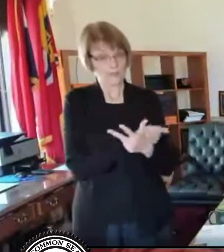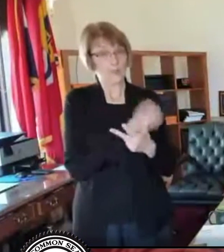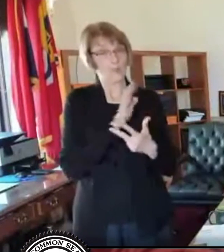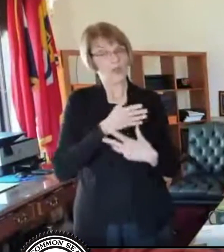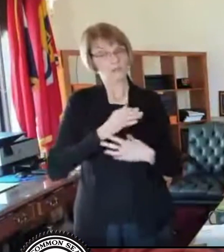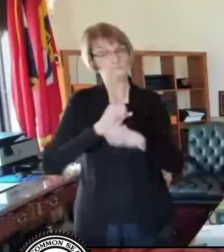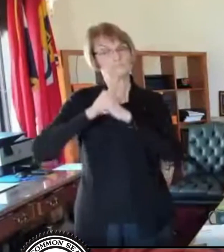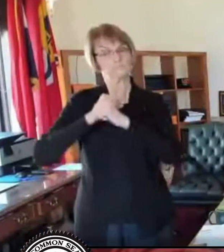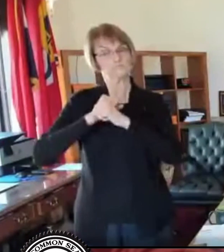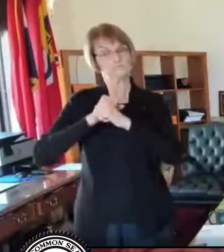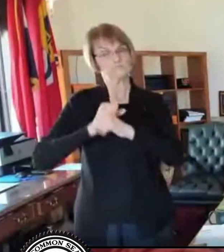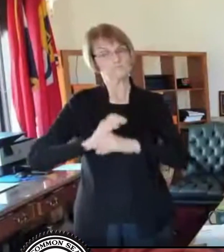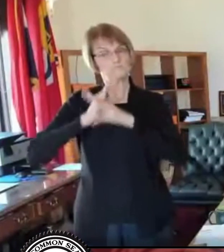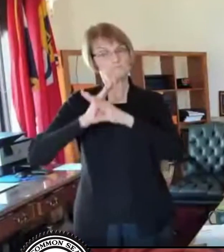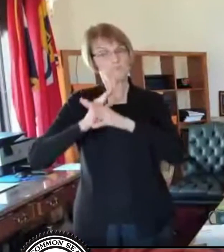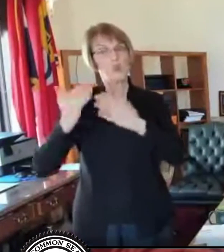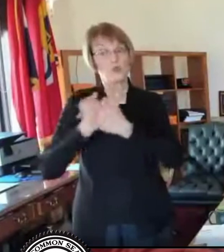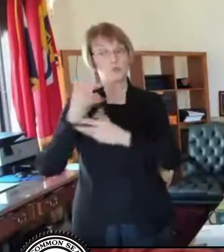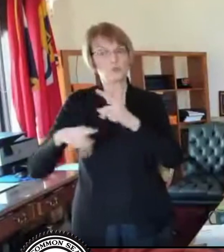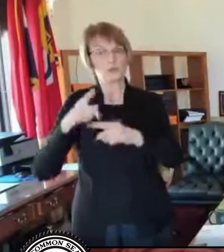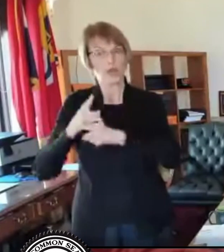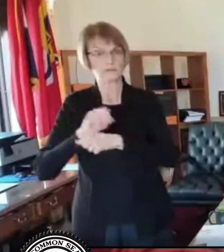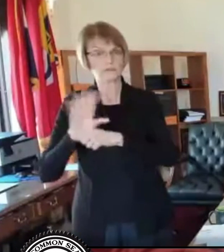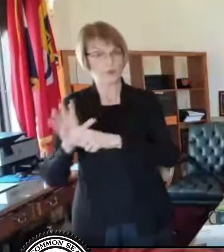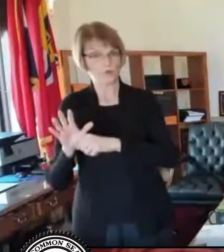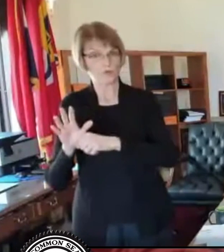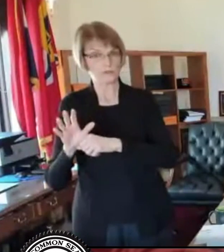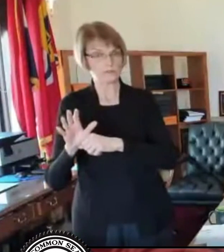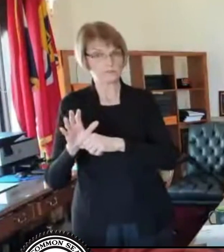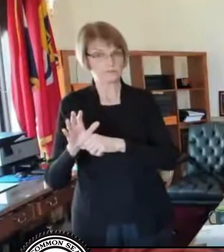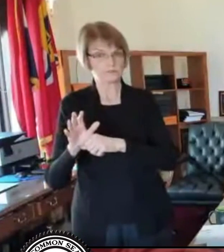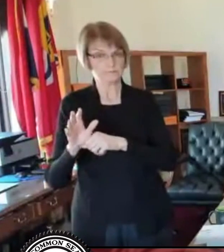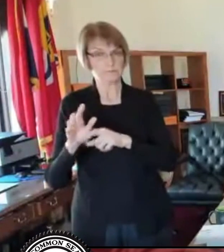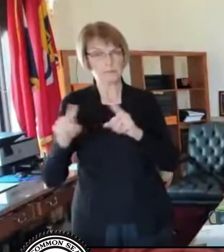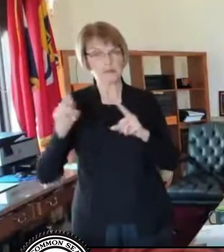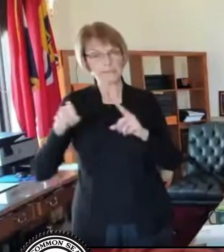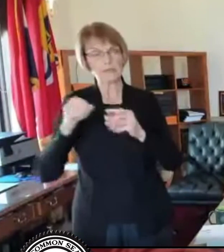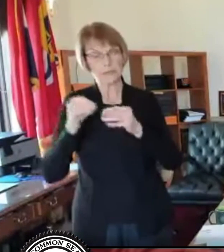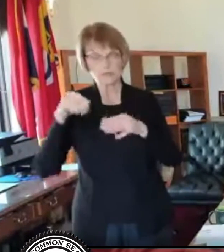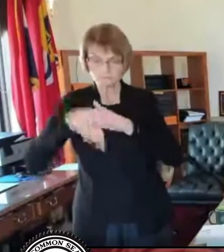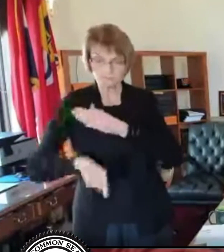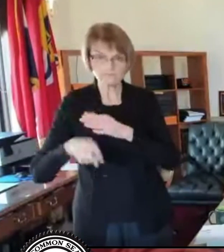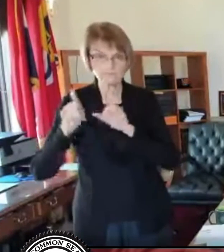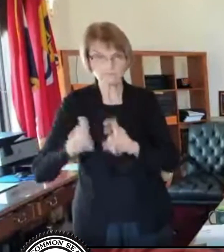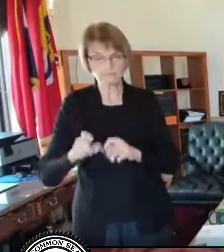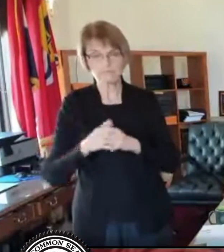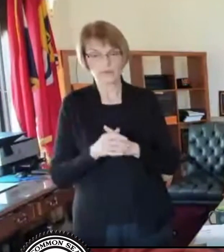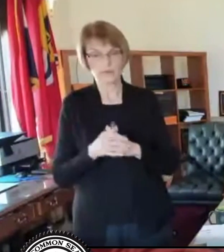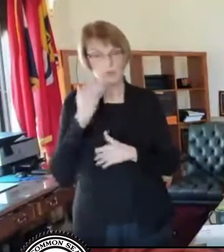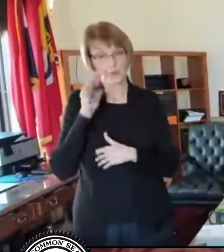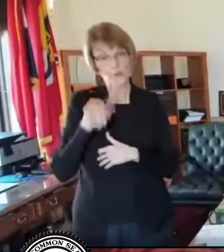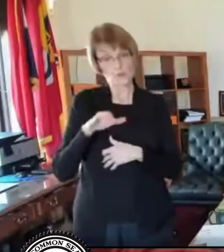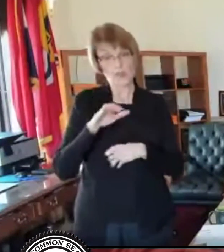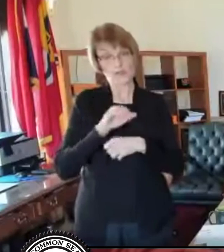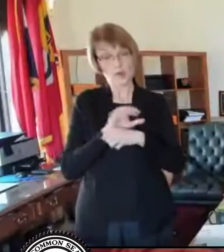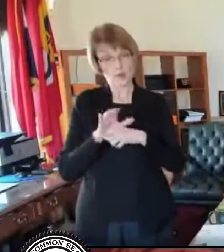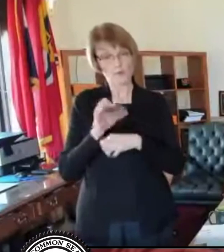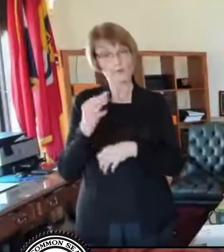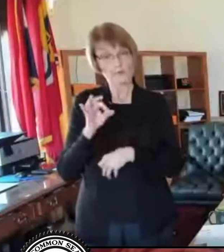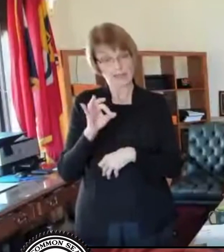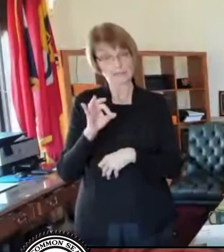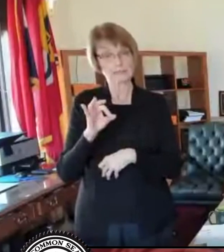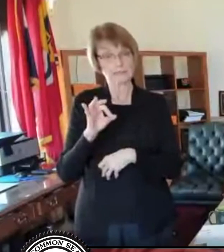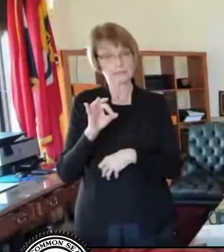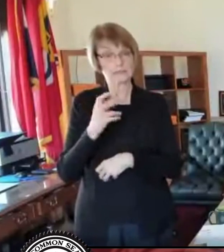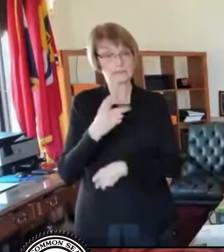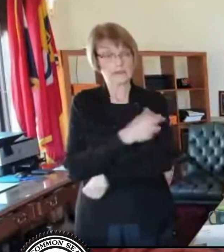one. And the other thing it says is that we know that the COVID-19 vaccine is